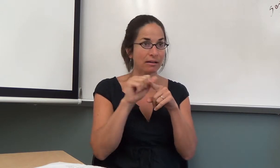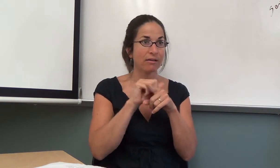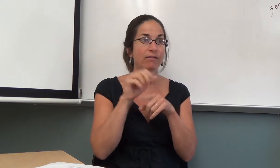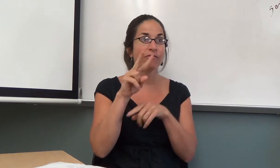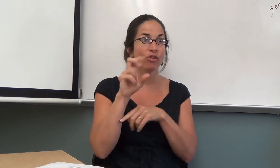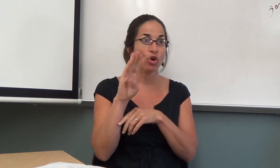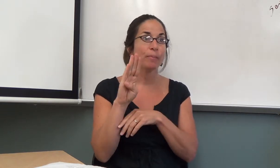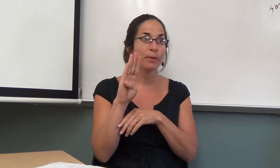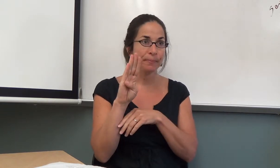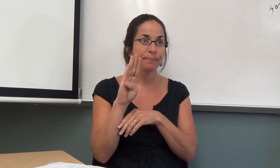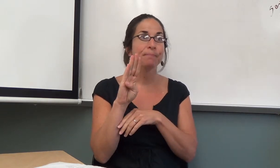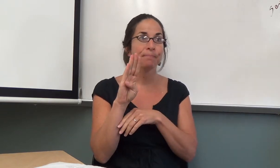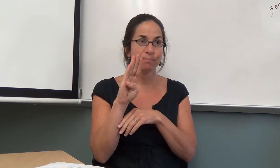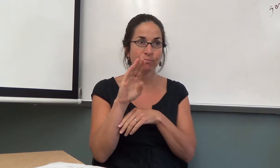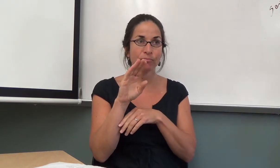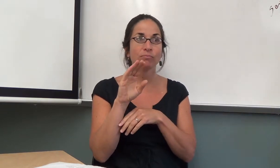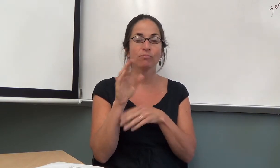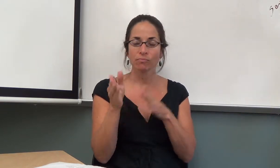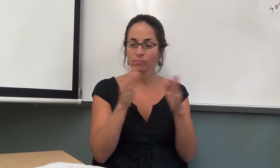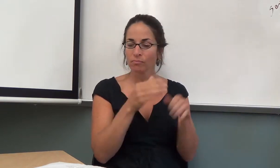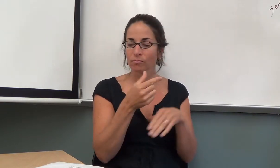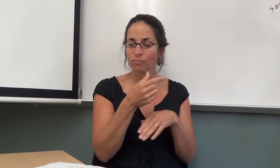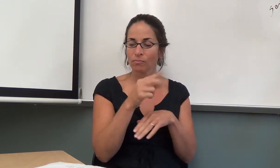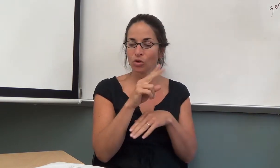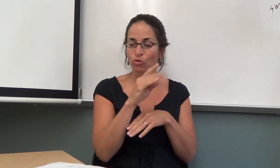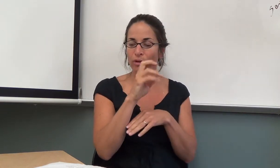Nicely done. and guerrilla fighters would be a